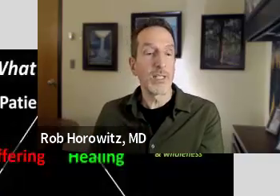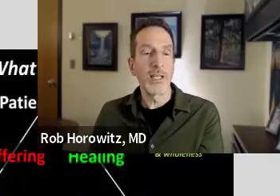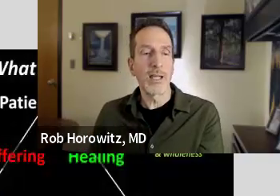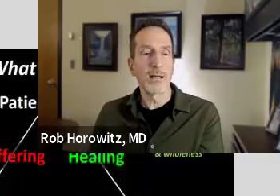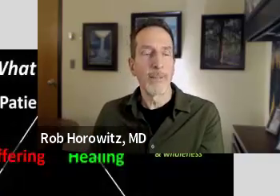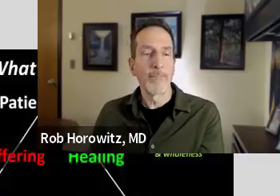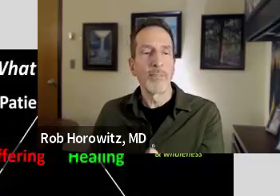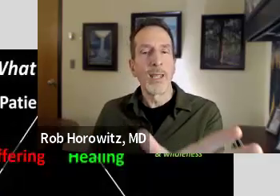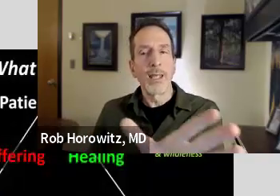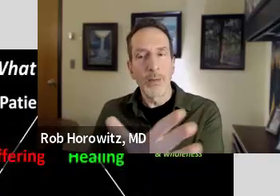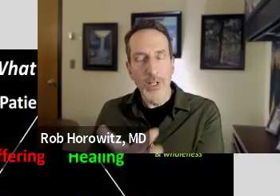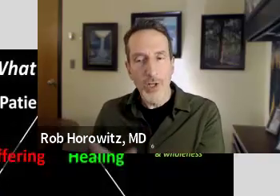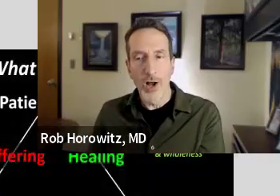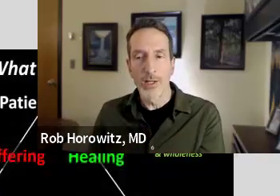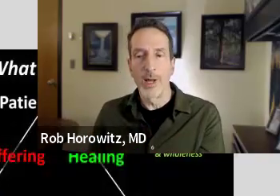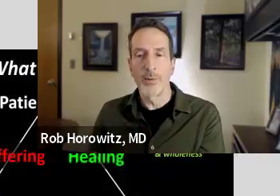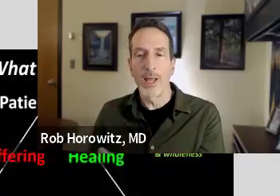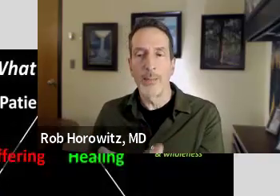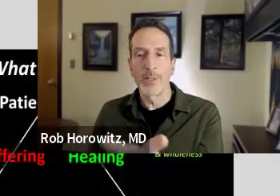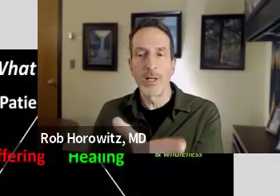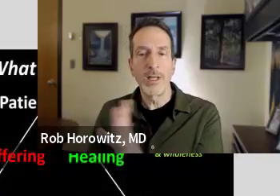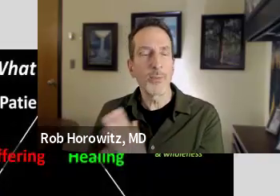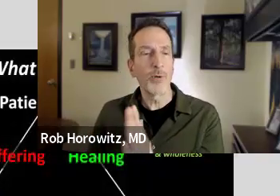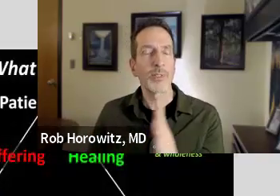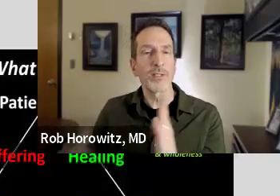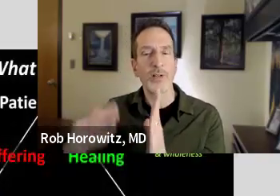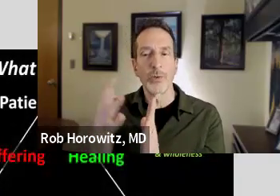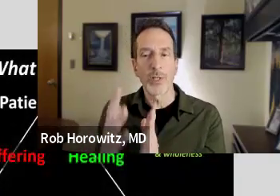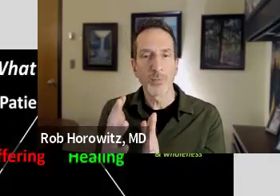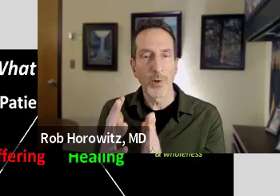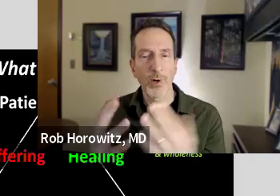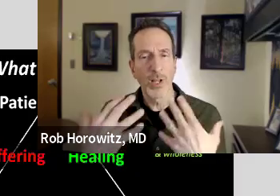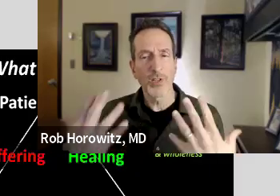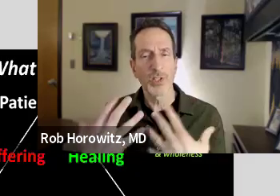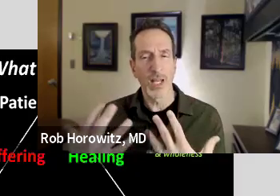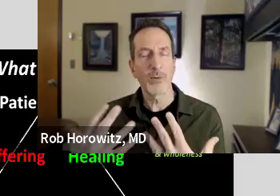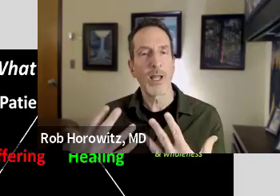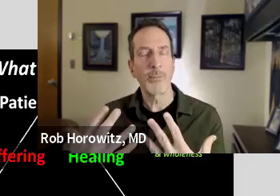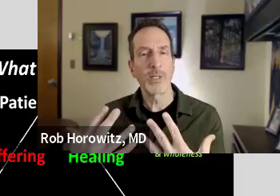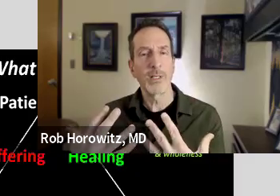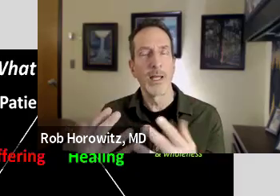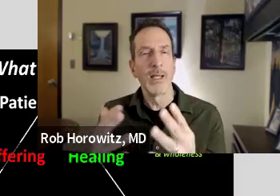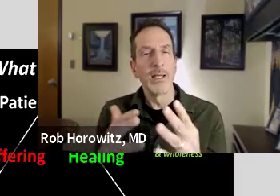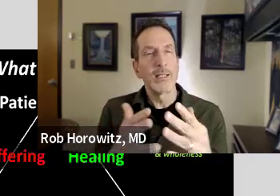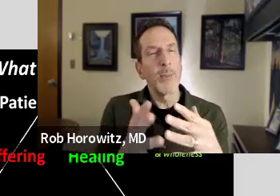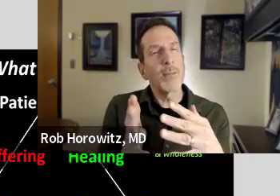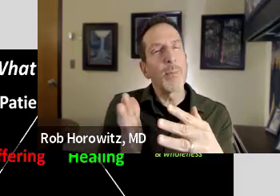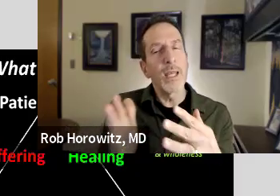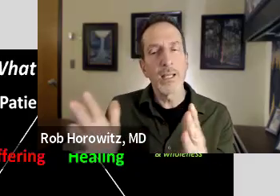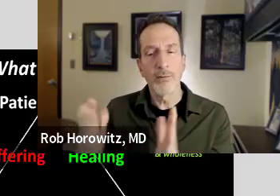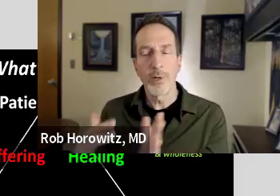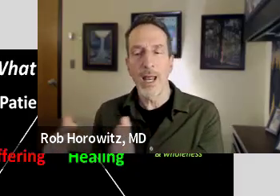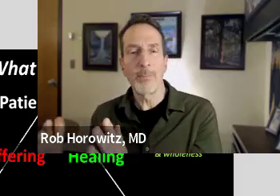session, we sit again and we talk about what happened. And here the purposes are to explore, to understand what happened, to